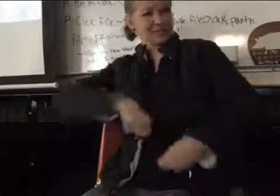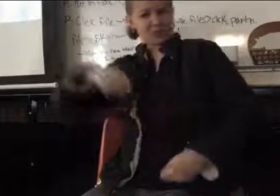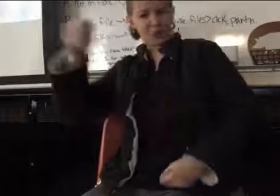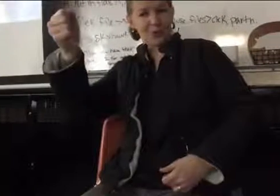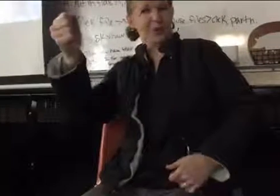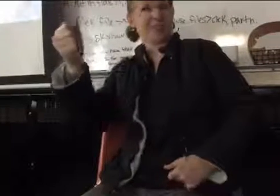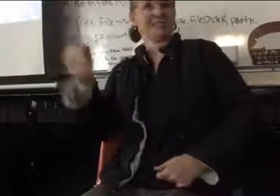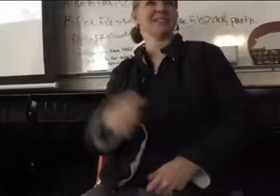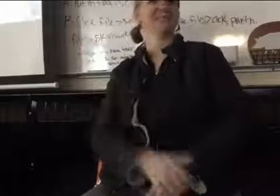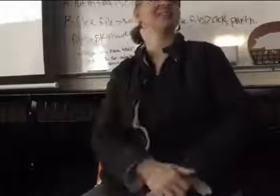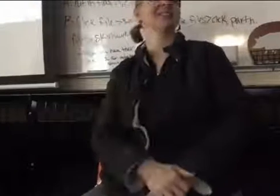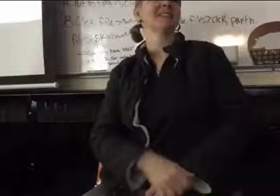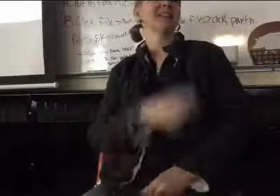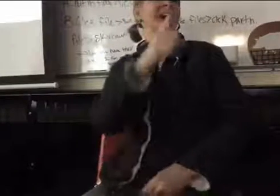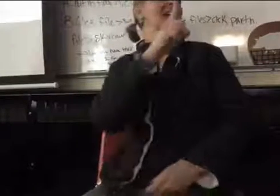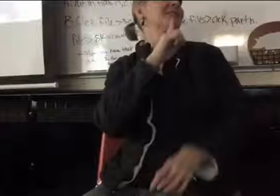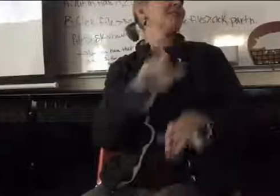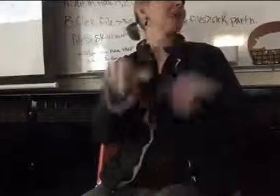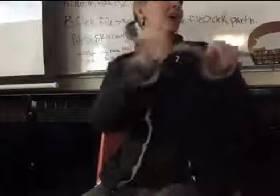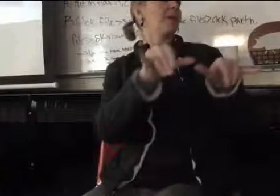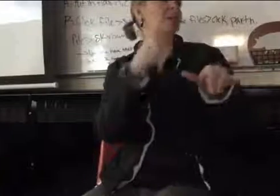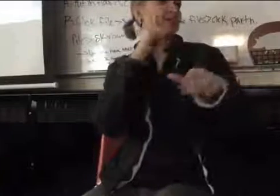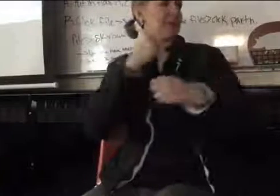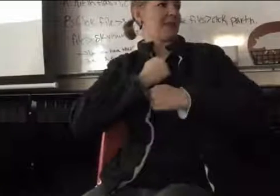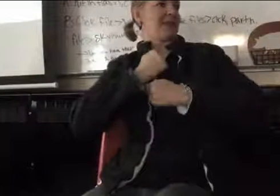That was a very common military thing.